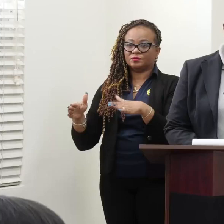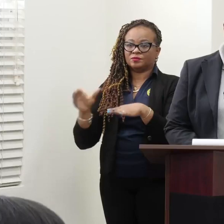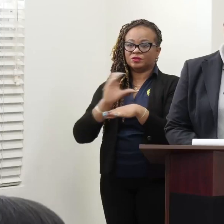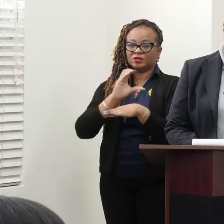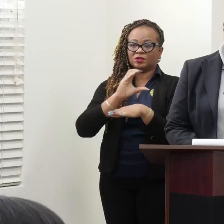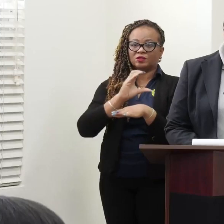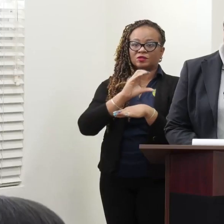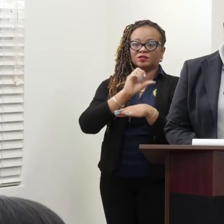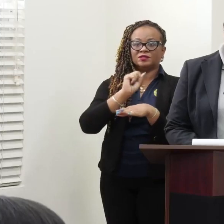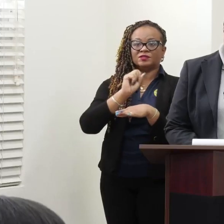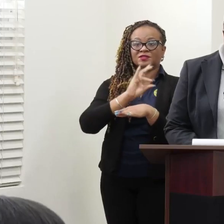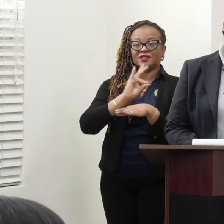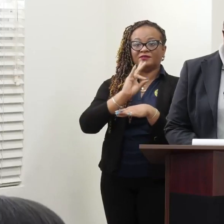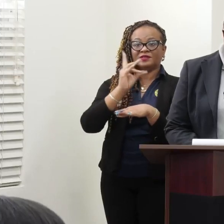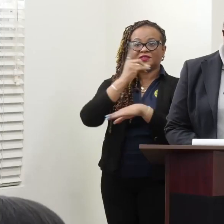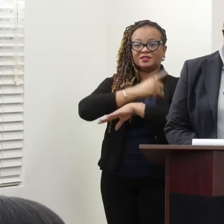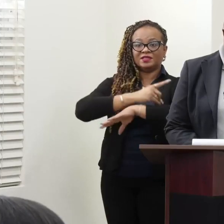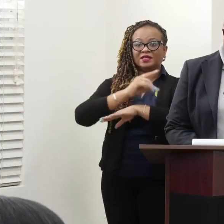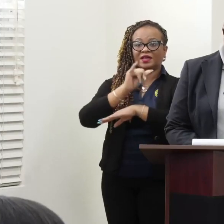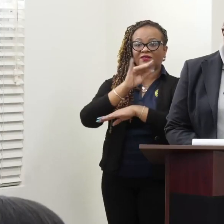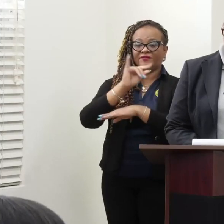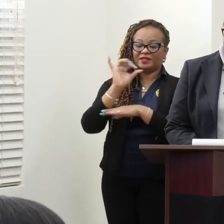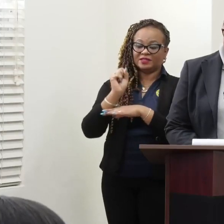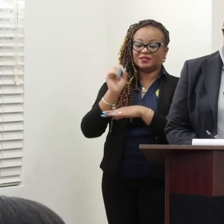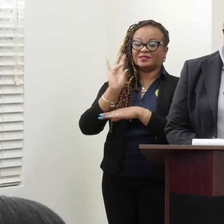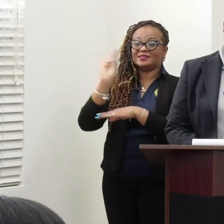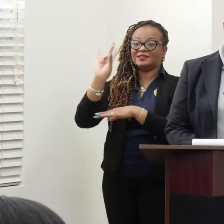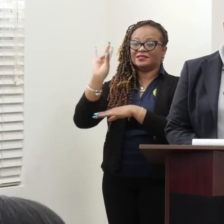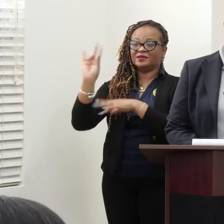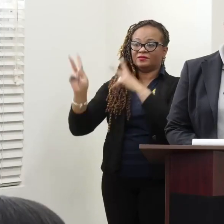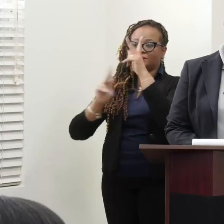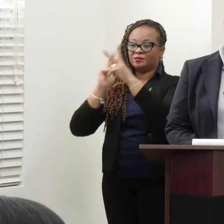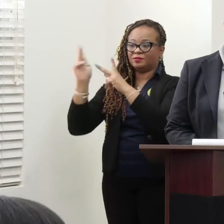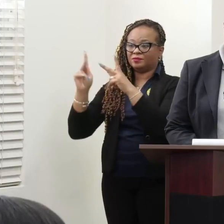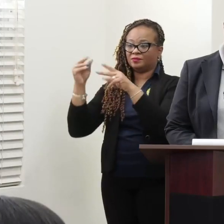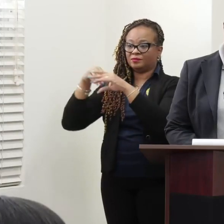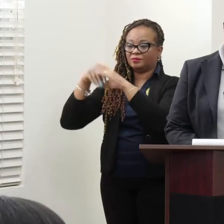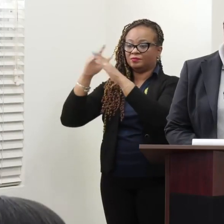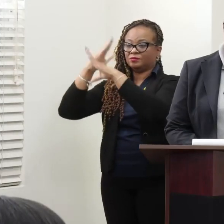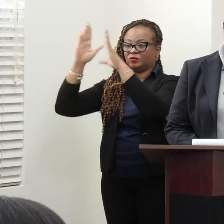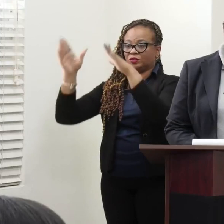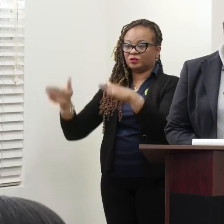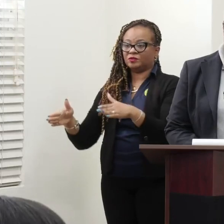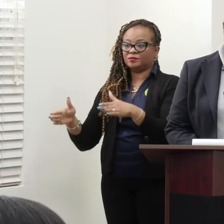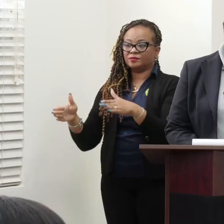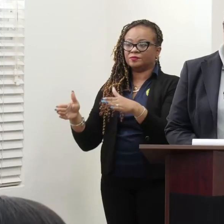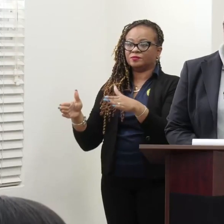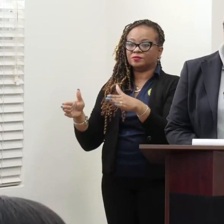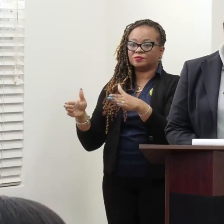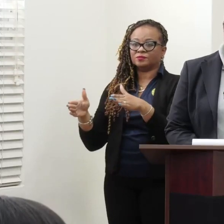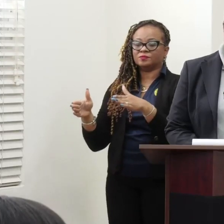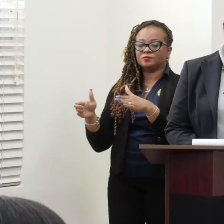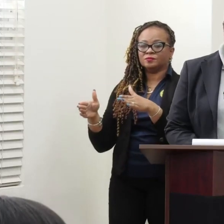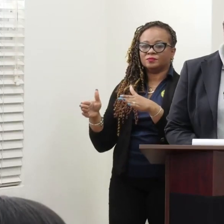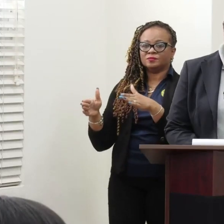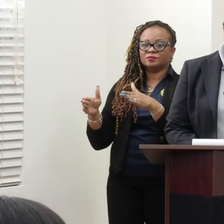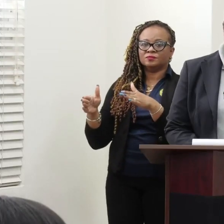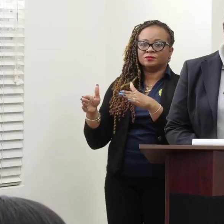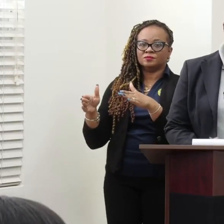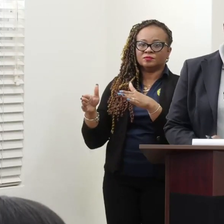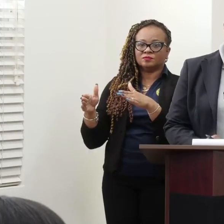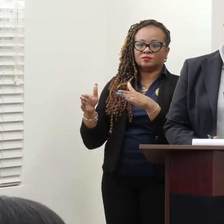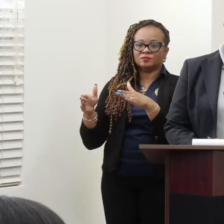Shiloh Seventh-day Adventist Church, 7 persons. Shiloh Seventh-day Adventist l'église il y a 7 monde.